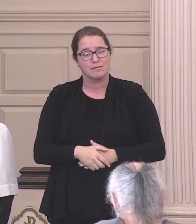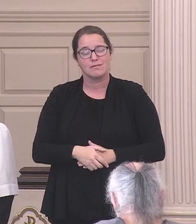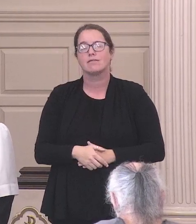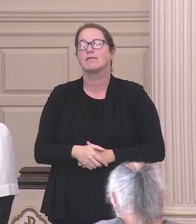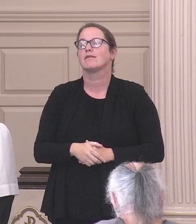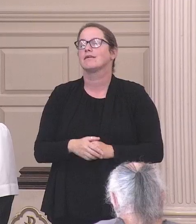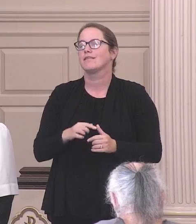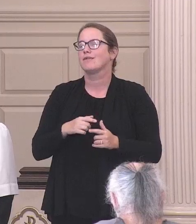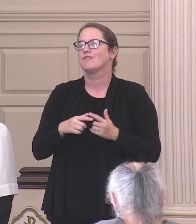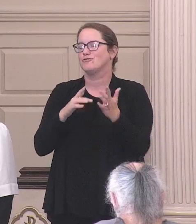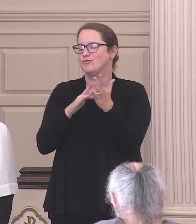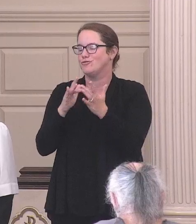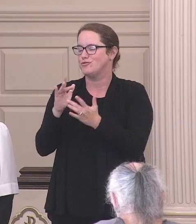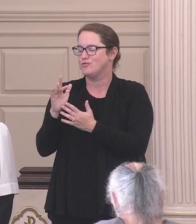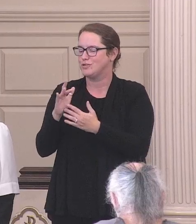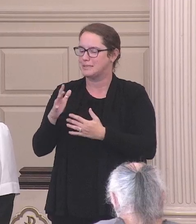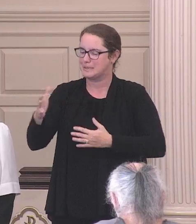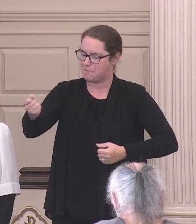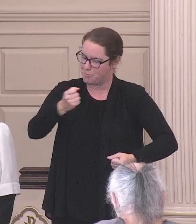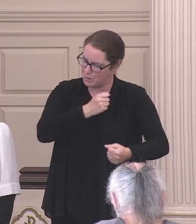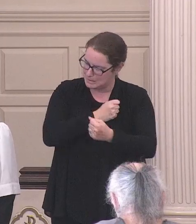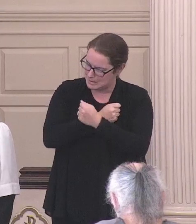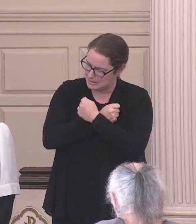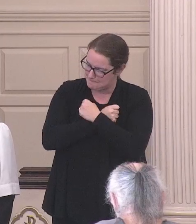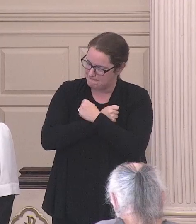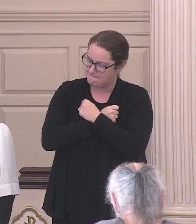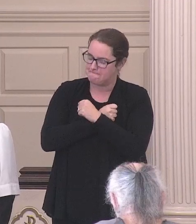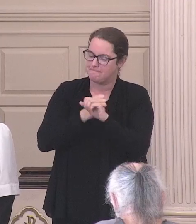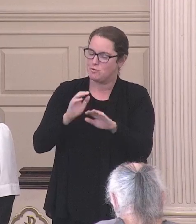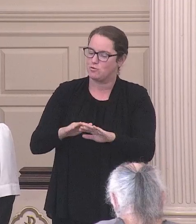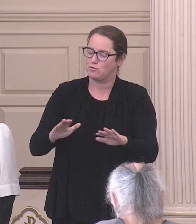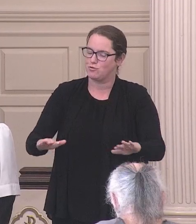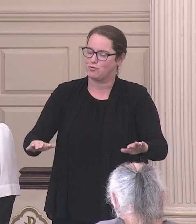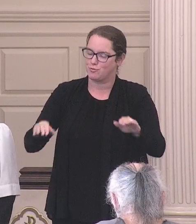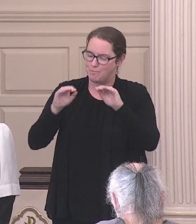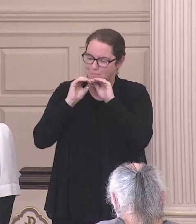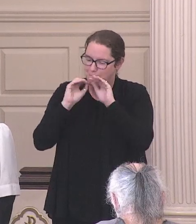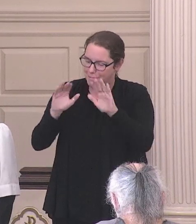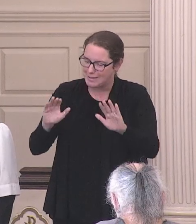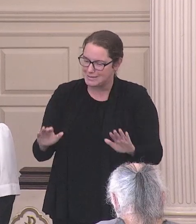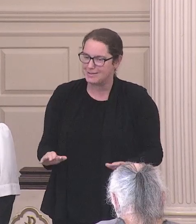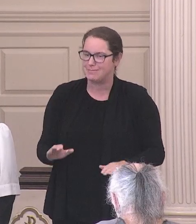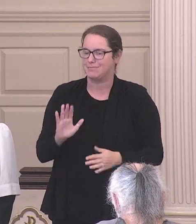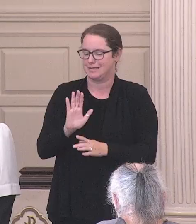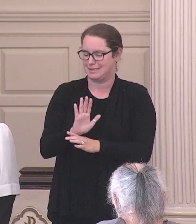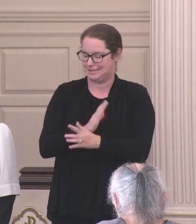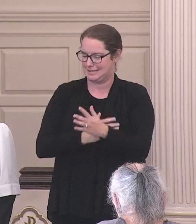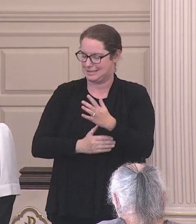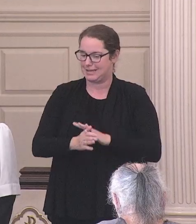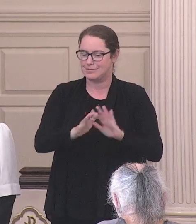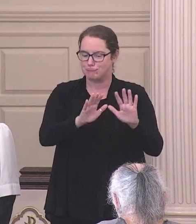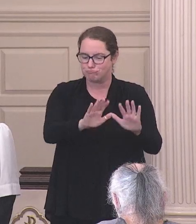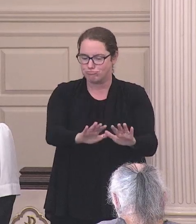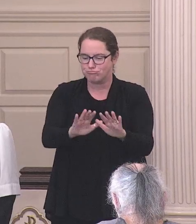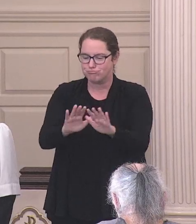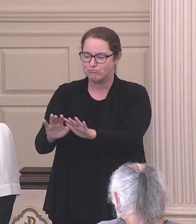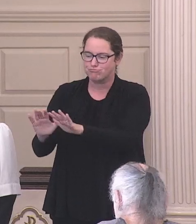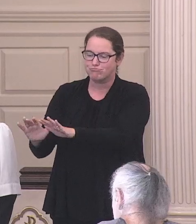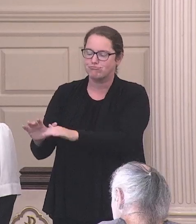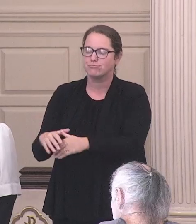Then he embraced them and blessed them, placing his hands on them.